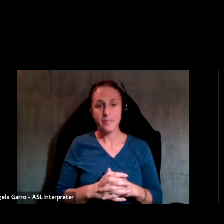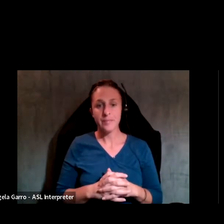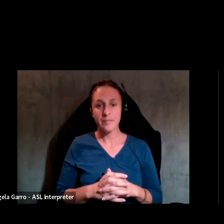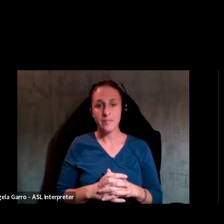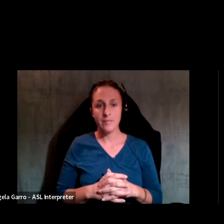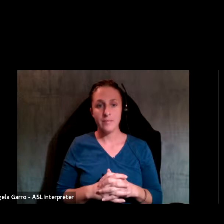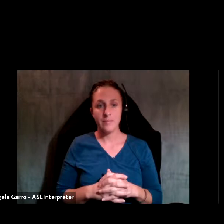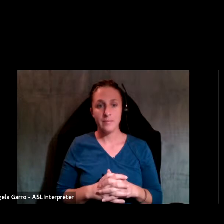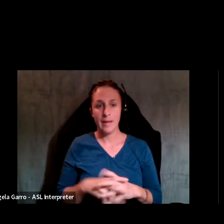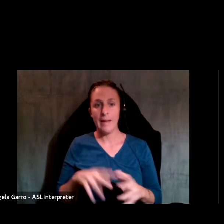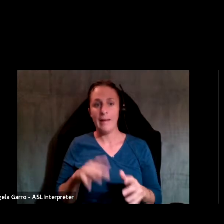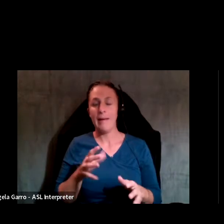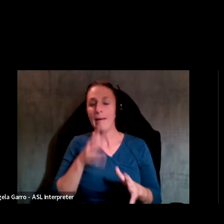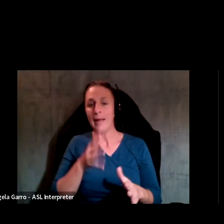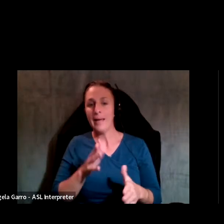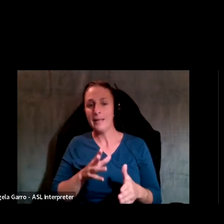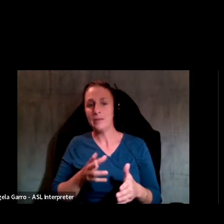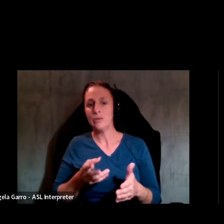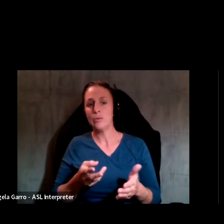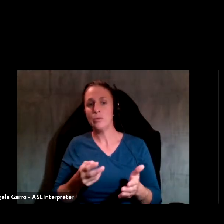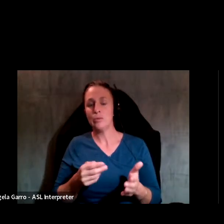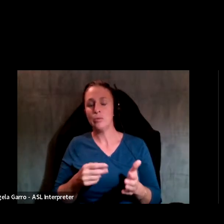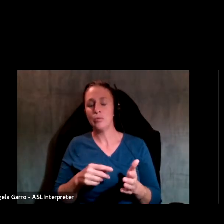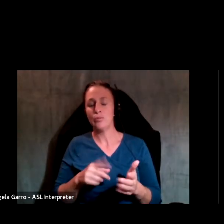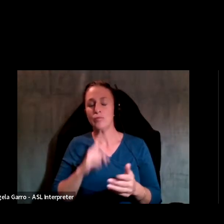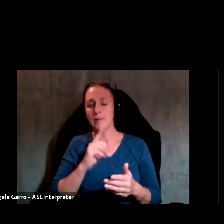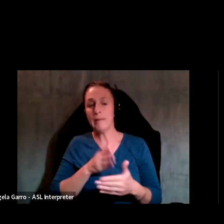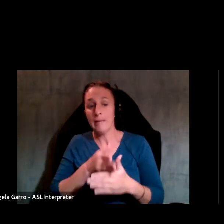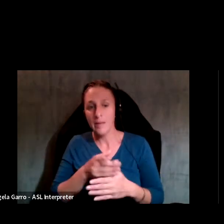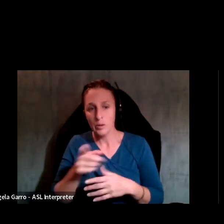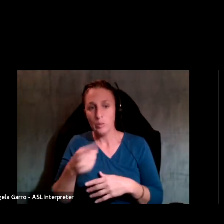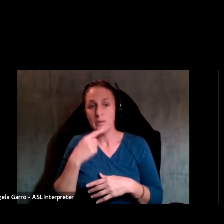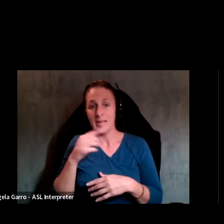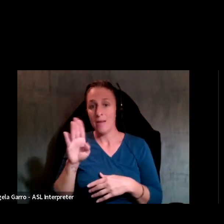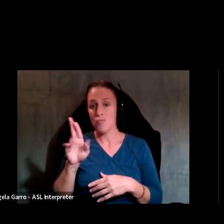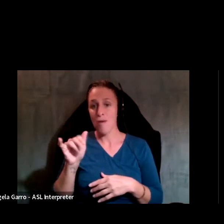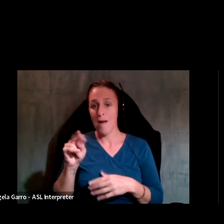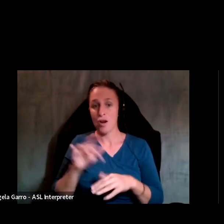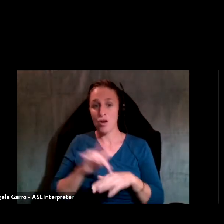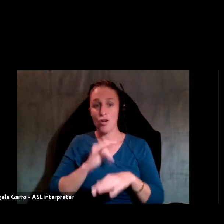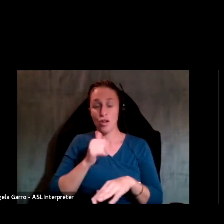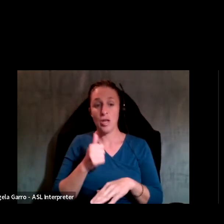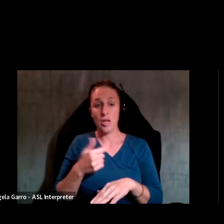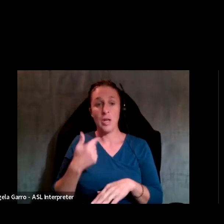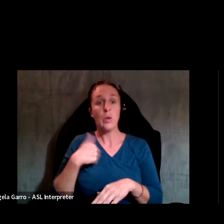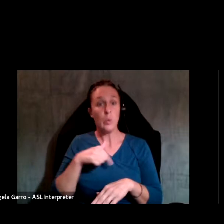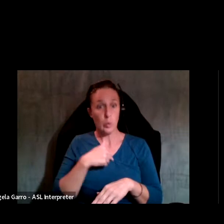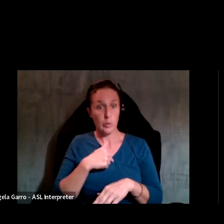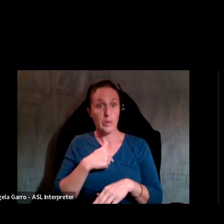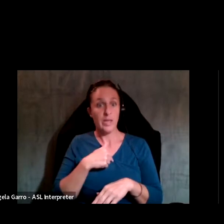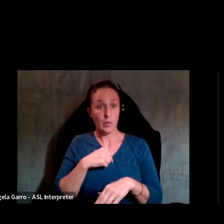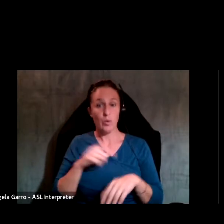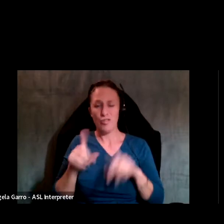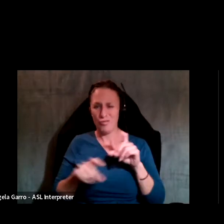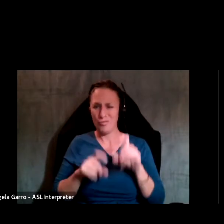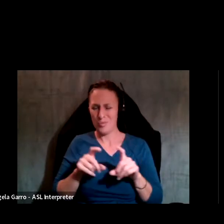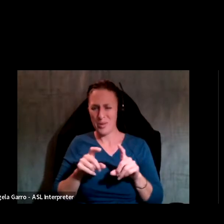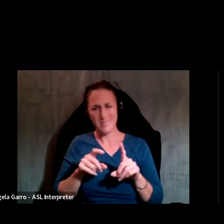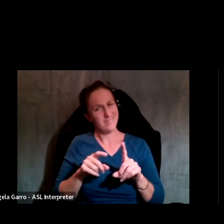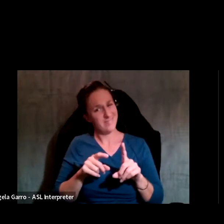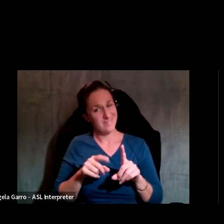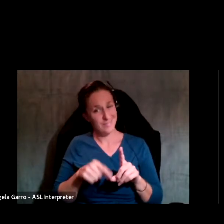to step in, but you said something, Brian, earlier about how we were questioning the credibility of